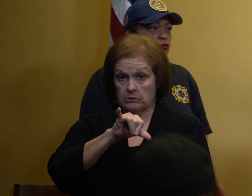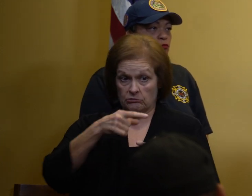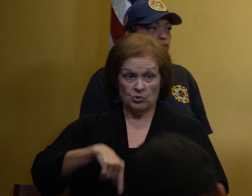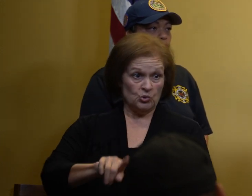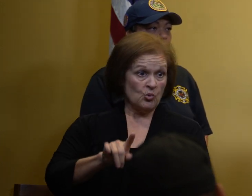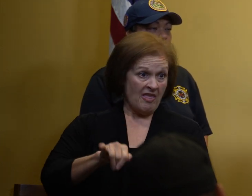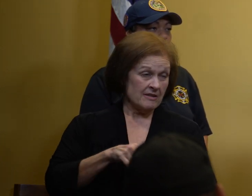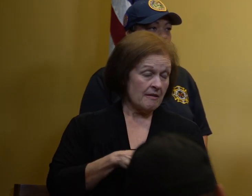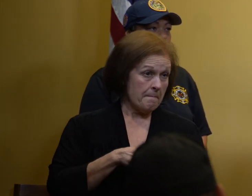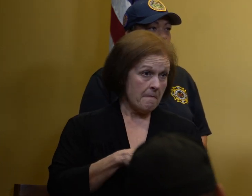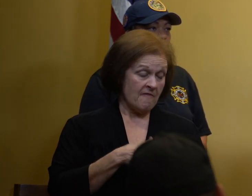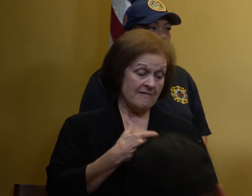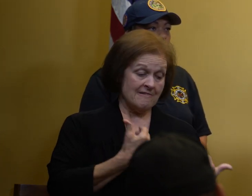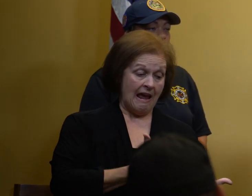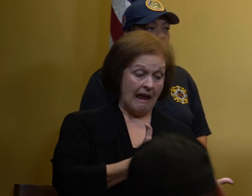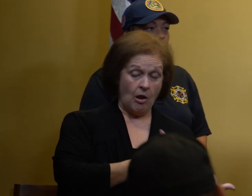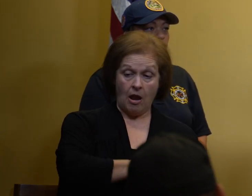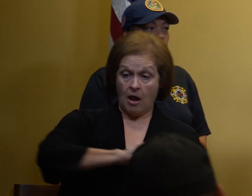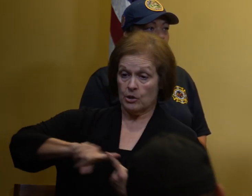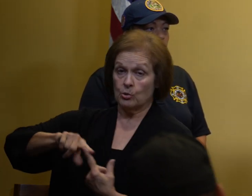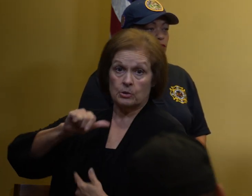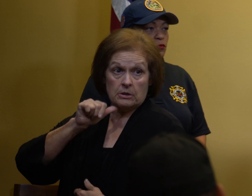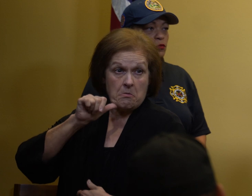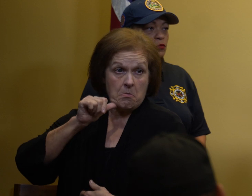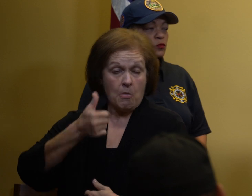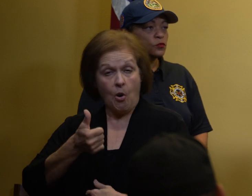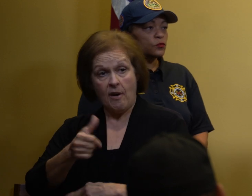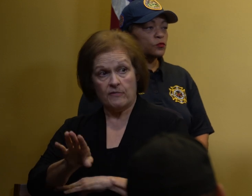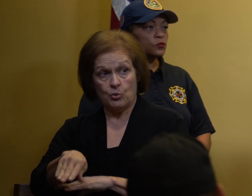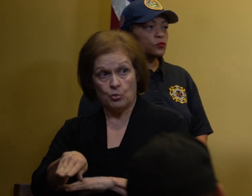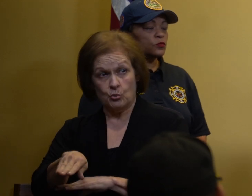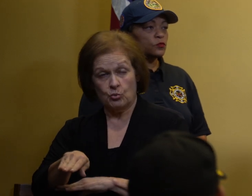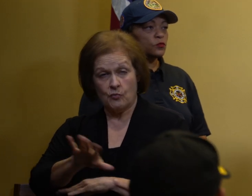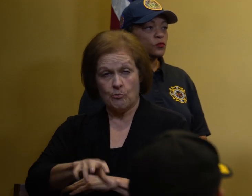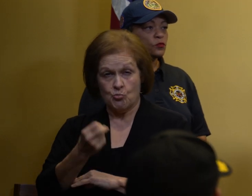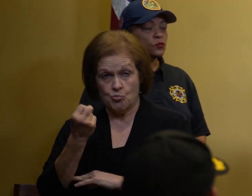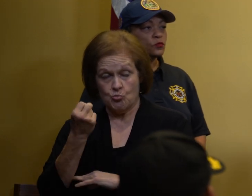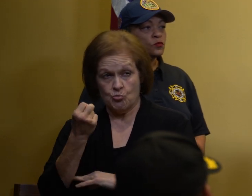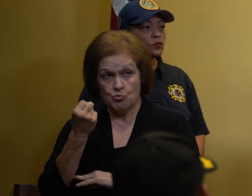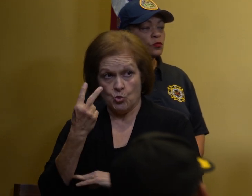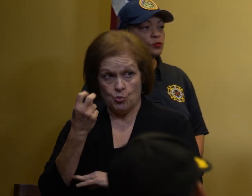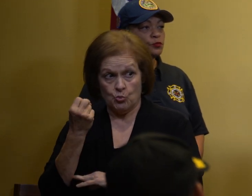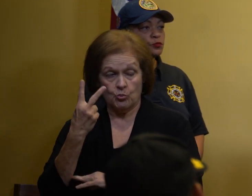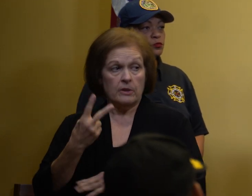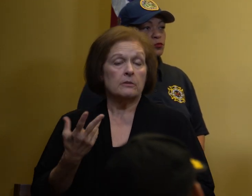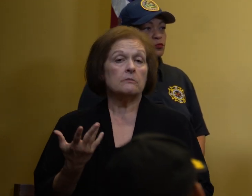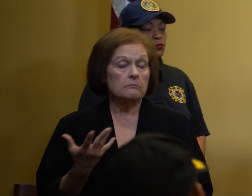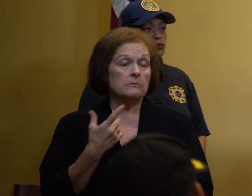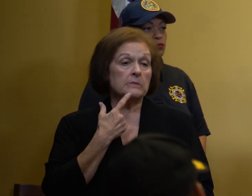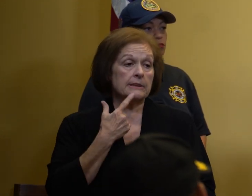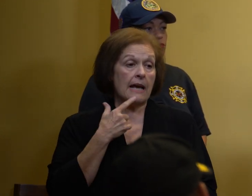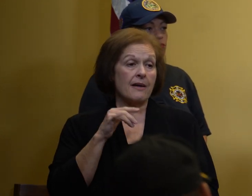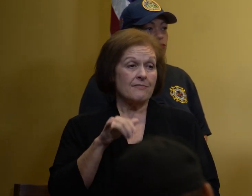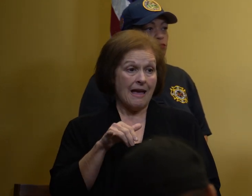That would be from now until tomorrow afternoon, tomorrow at noon. I would say that